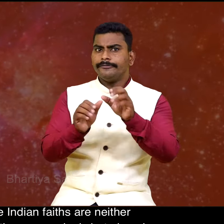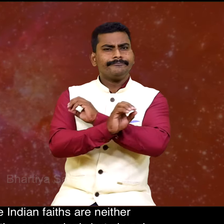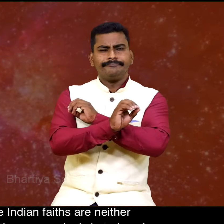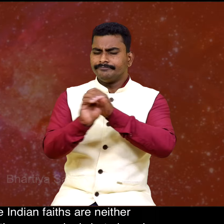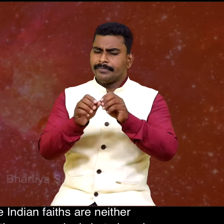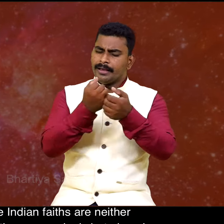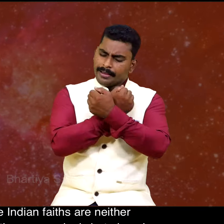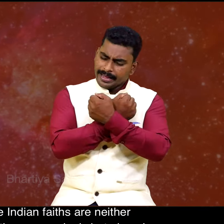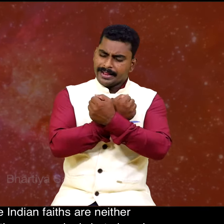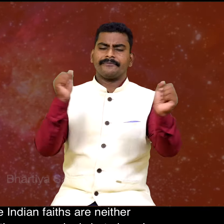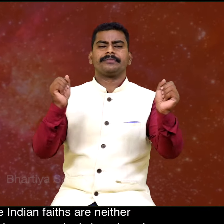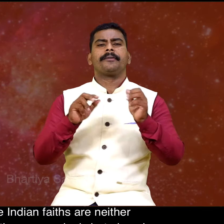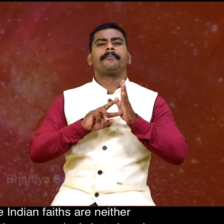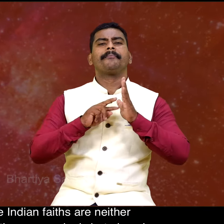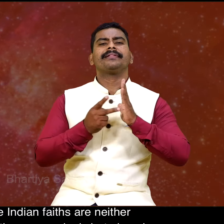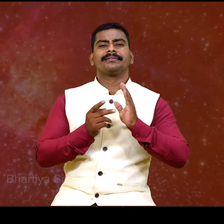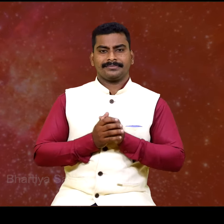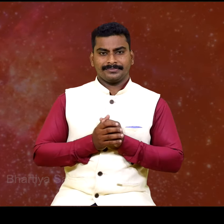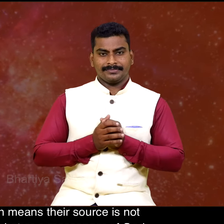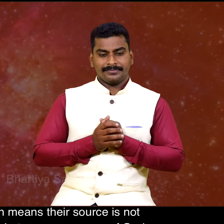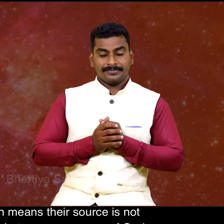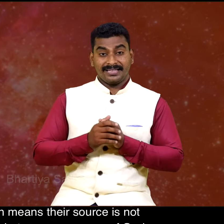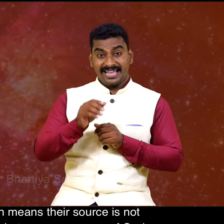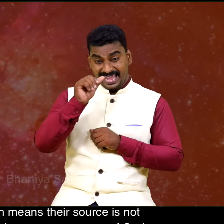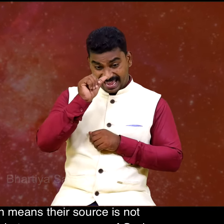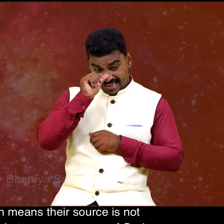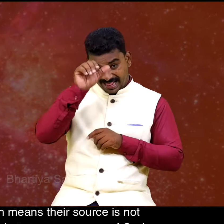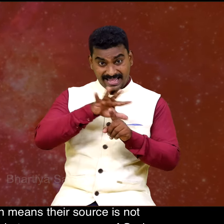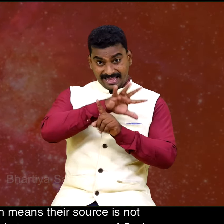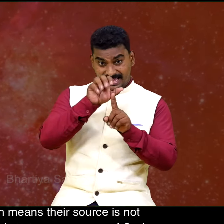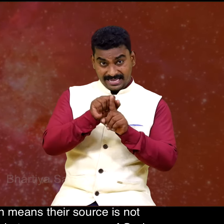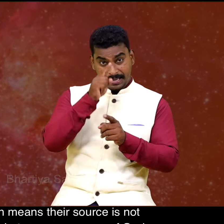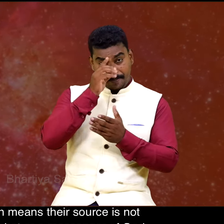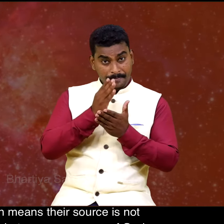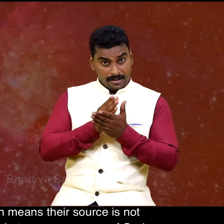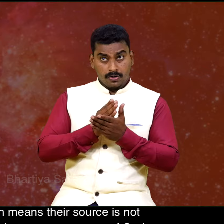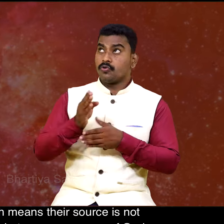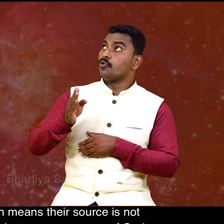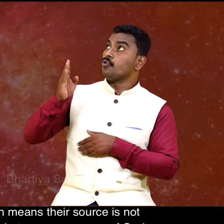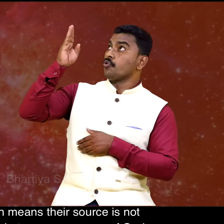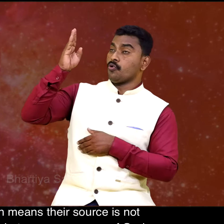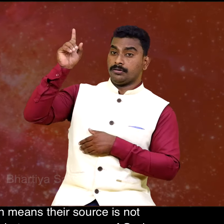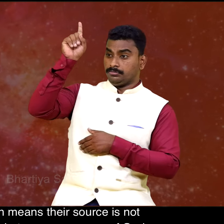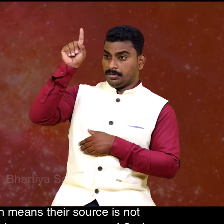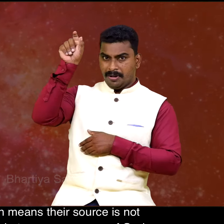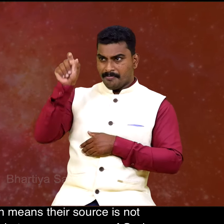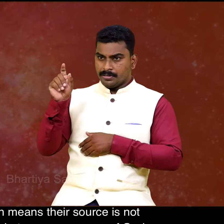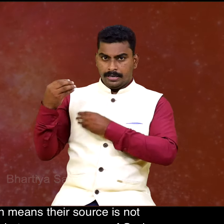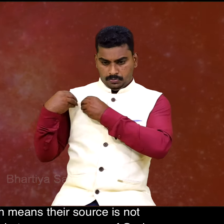nirvanic, which means their source is not a prophet or a messenger of